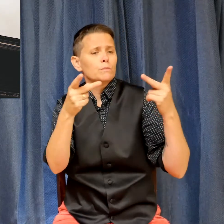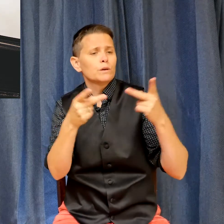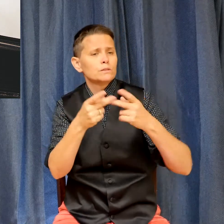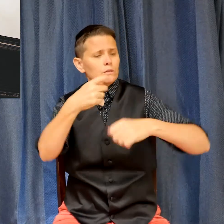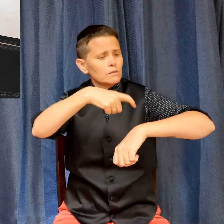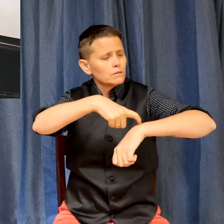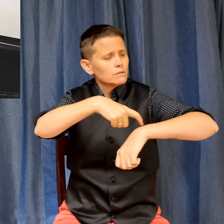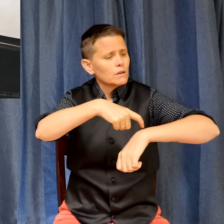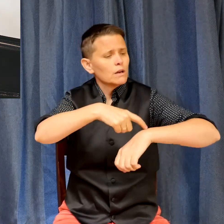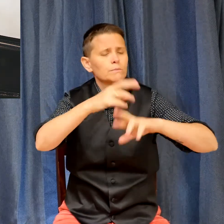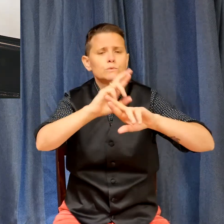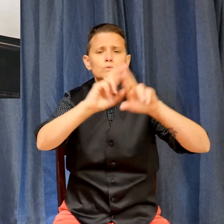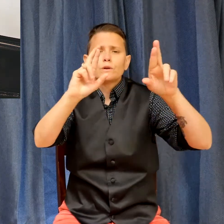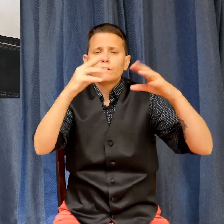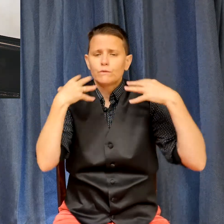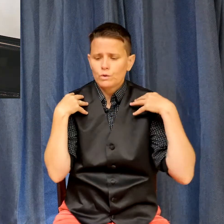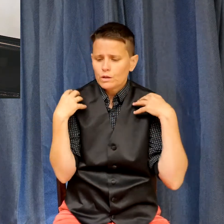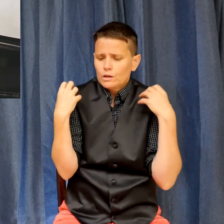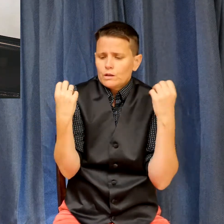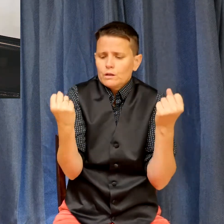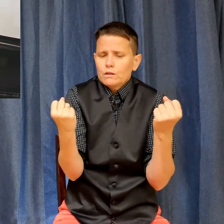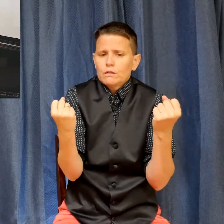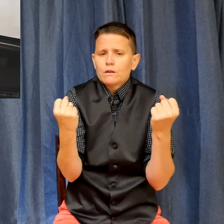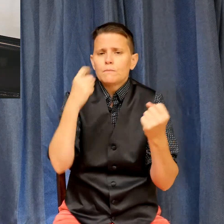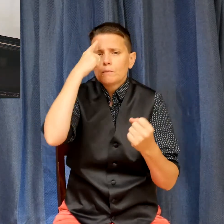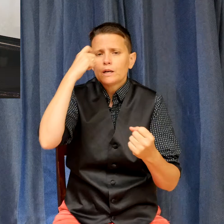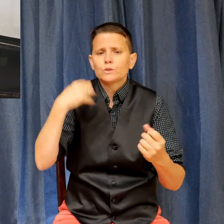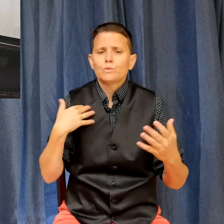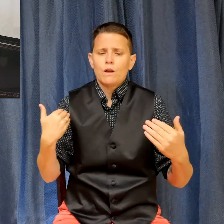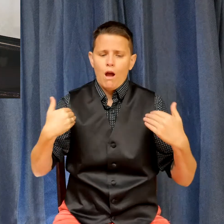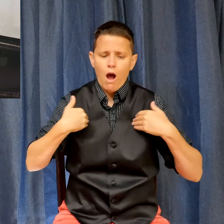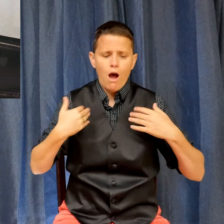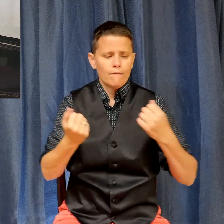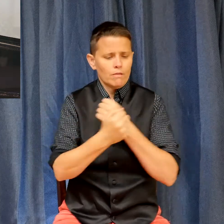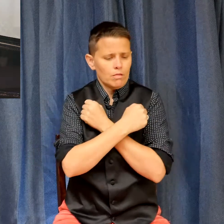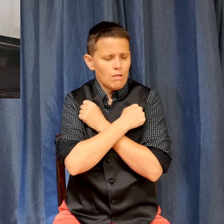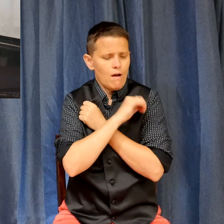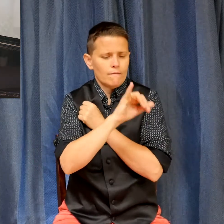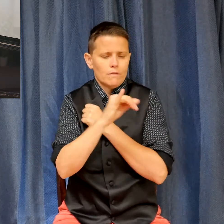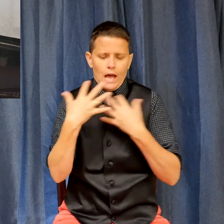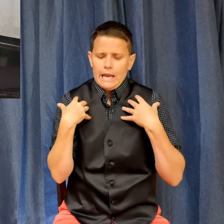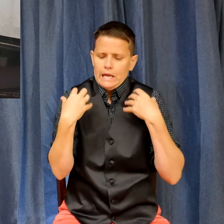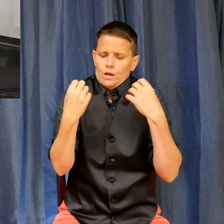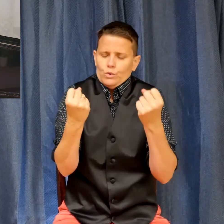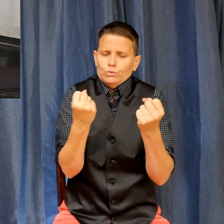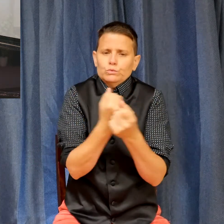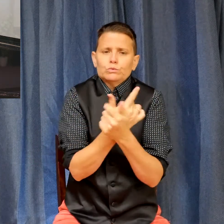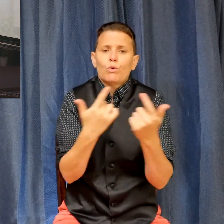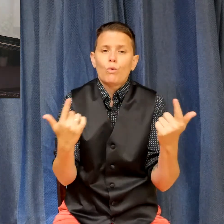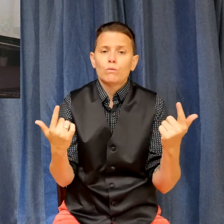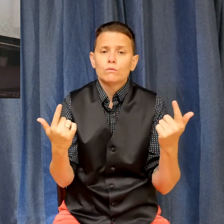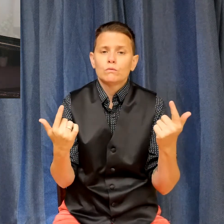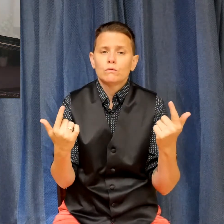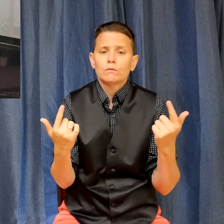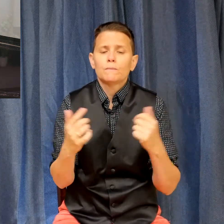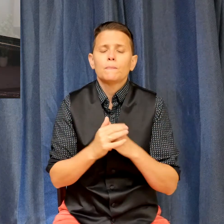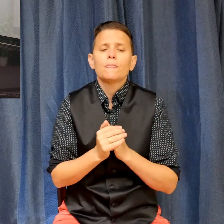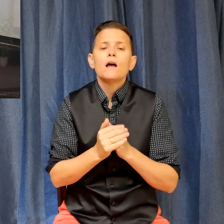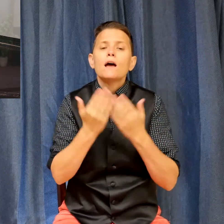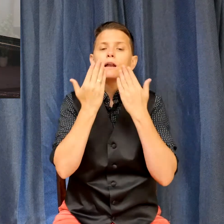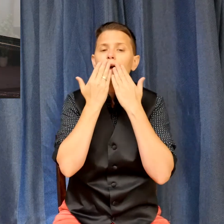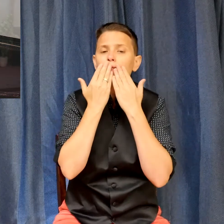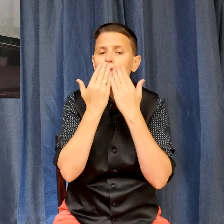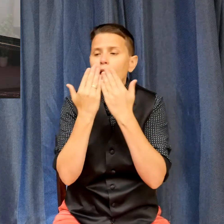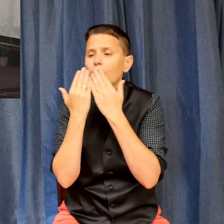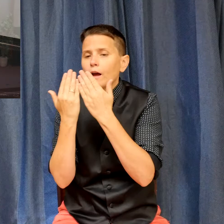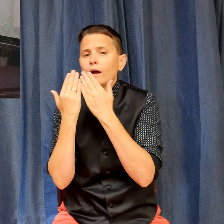time for feeling that healing power of love of the living Christ within you. And so I give thanks for this,